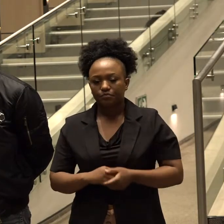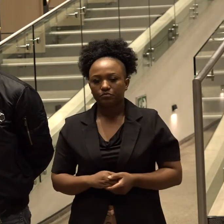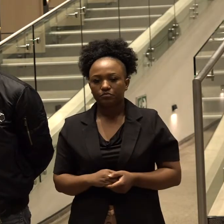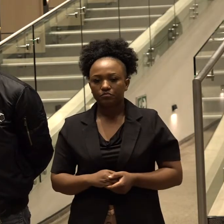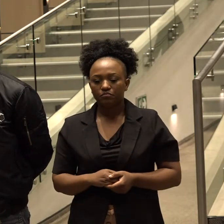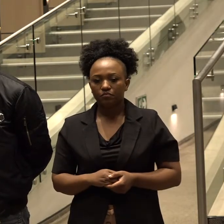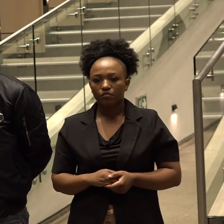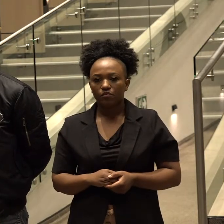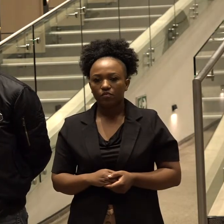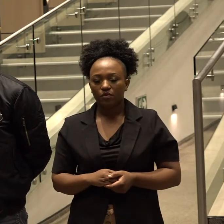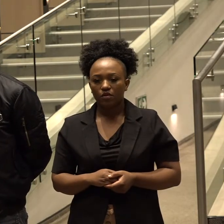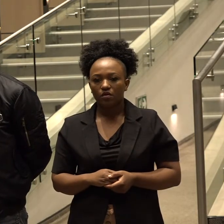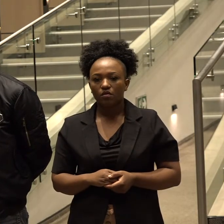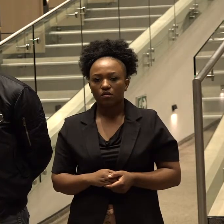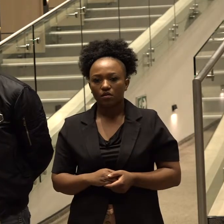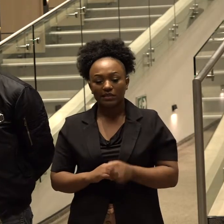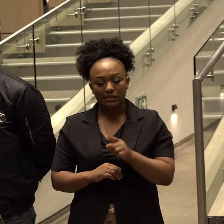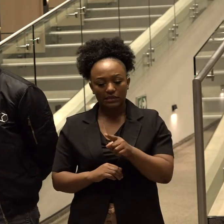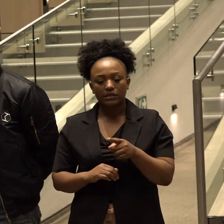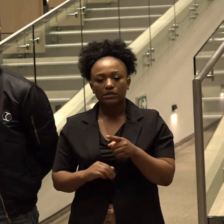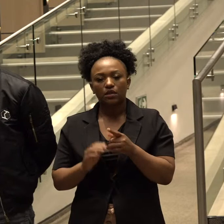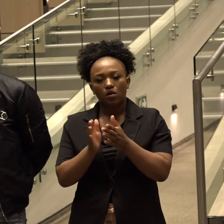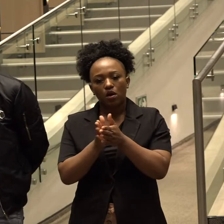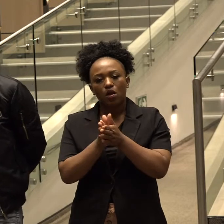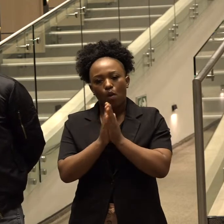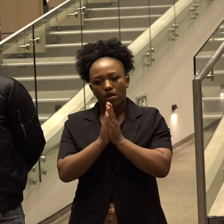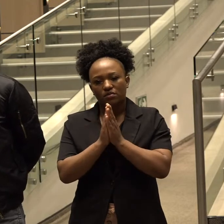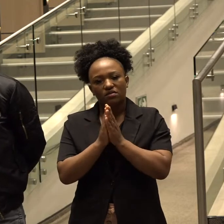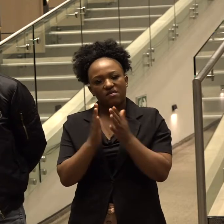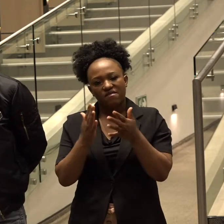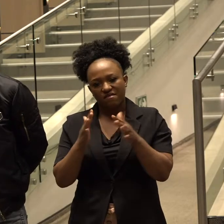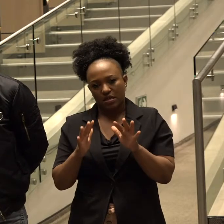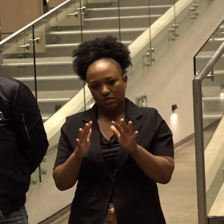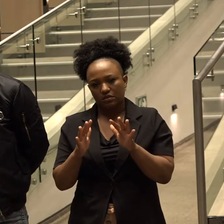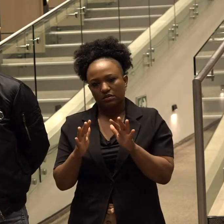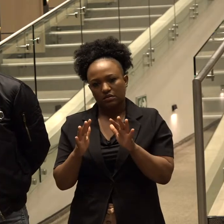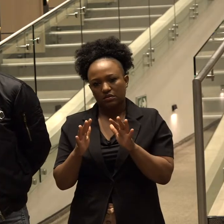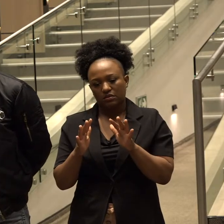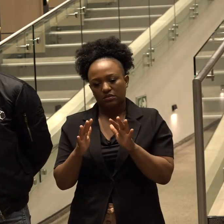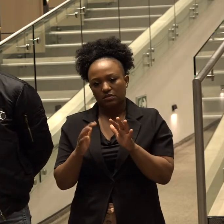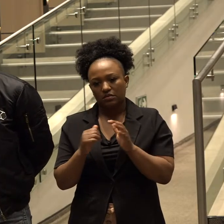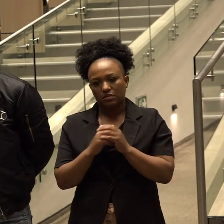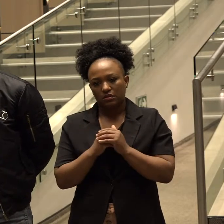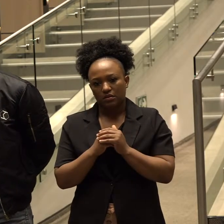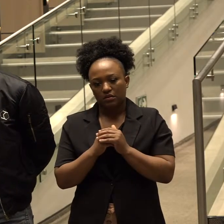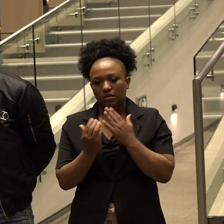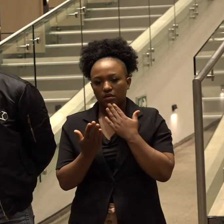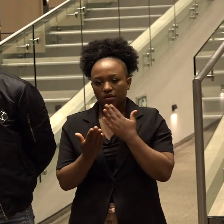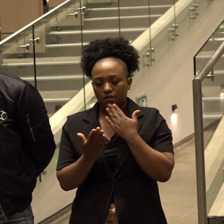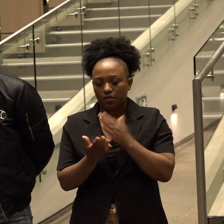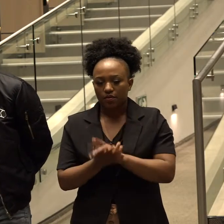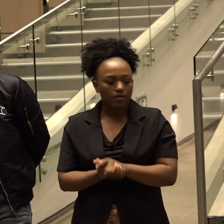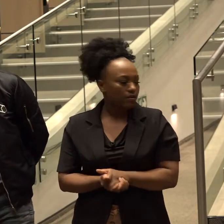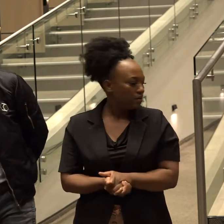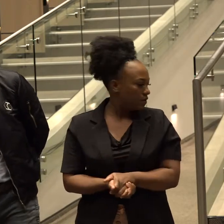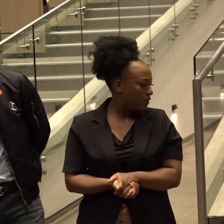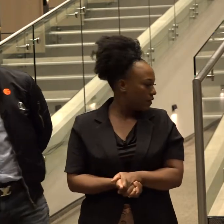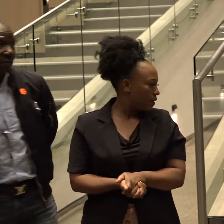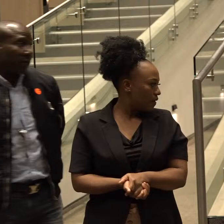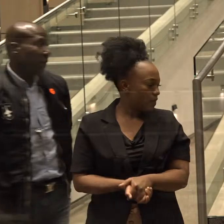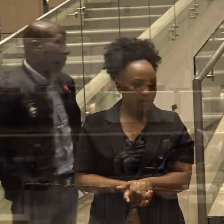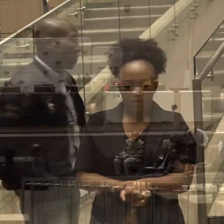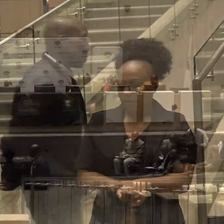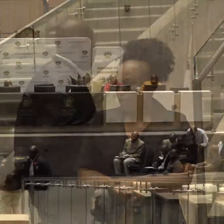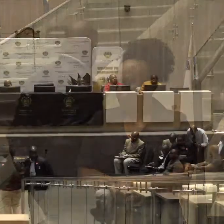that is the main request that we are we have brought forward to you thank you very much